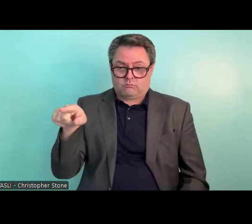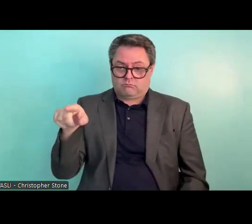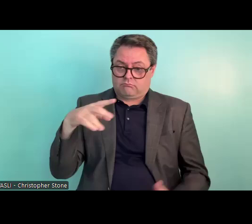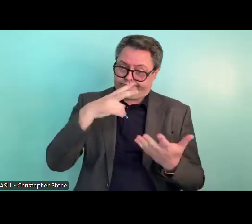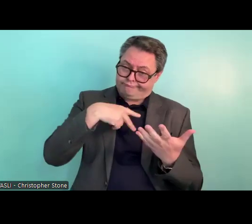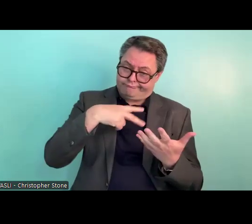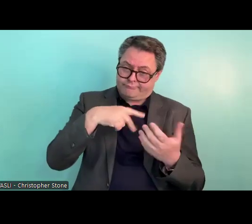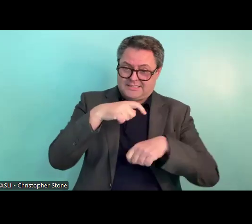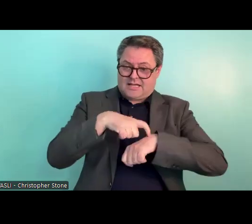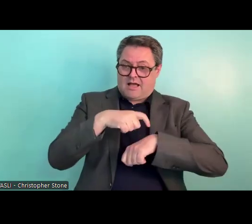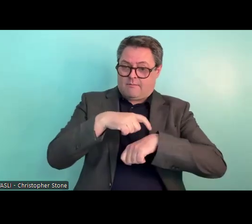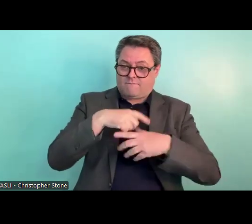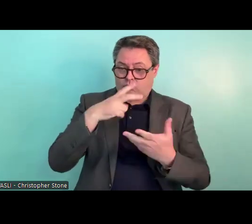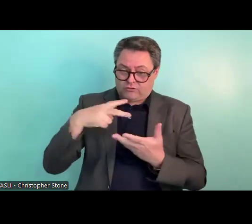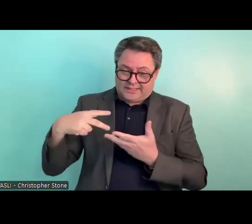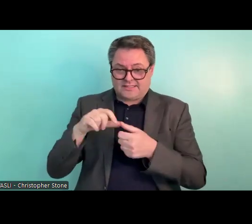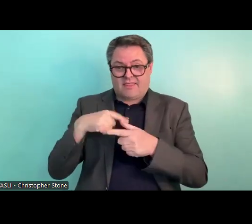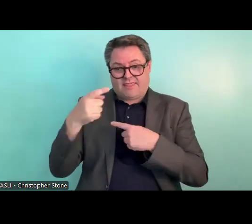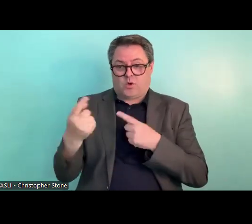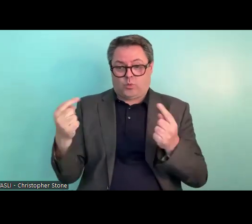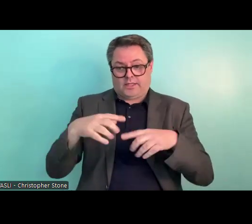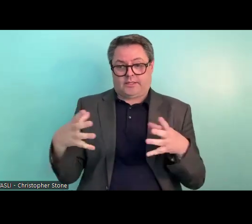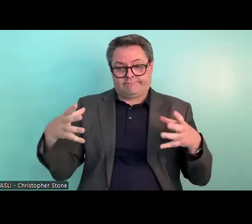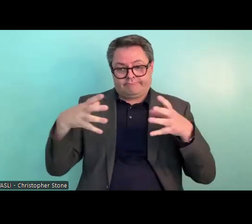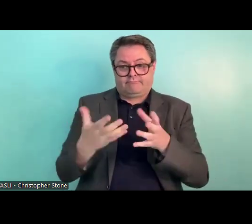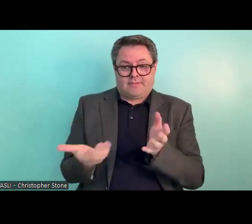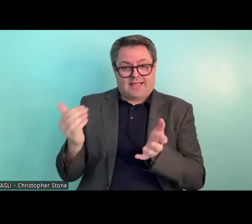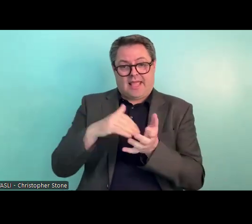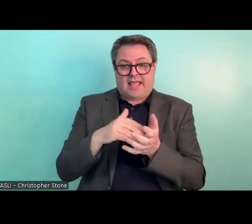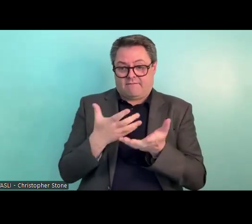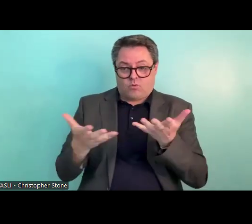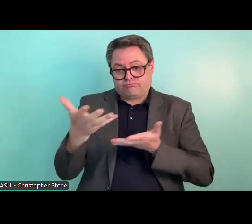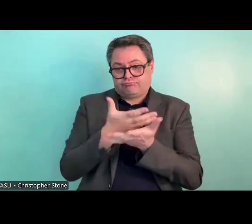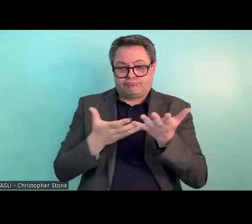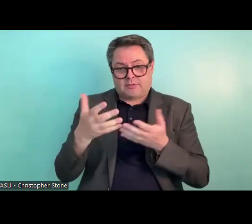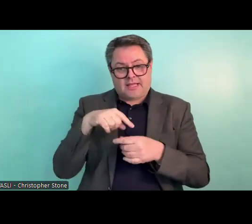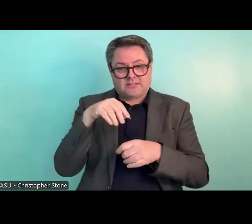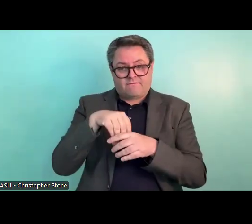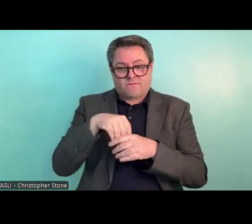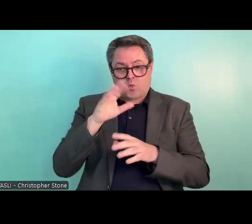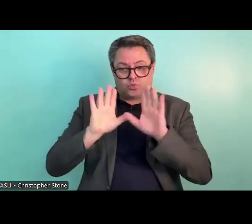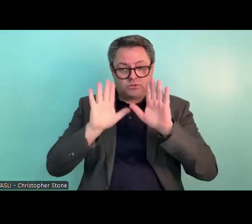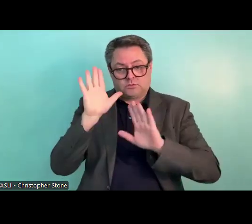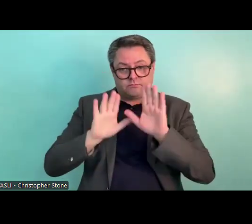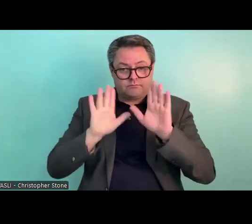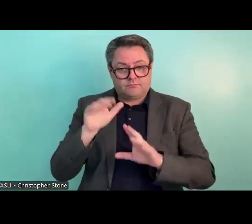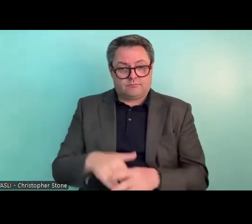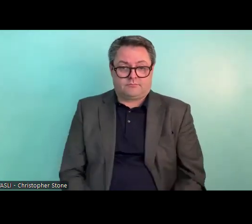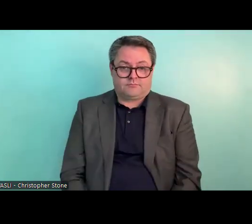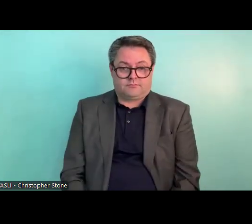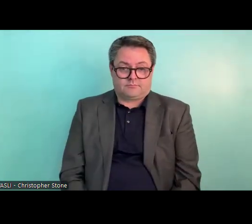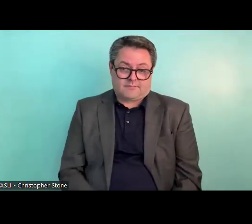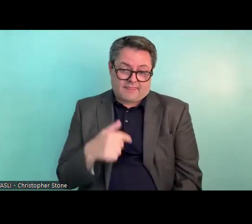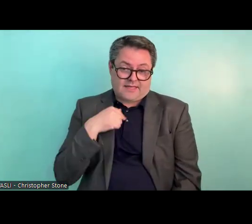had enough time to read them, do you think that we should postpone this event to give people the opportunity to have